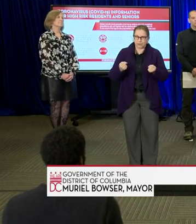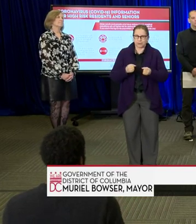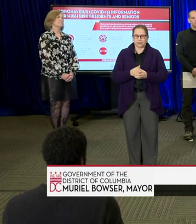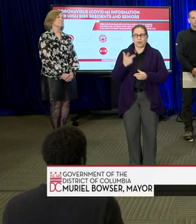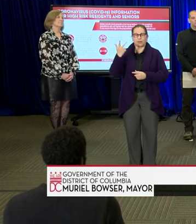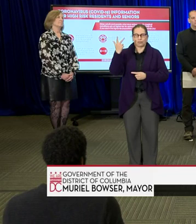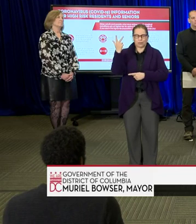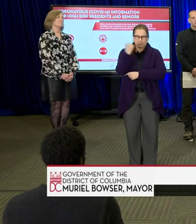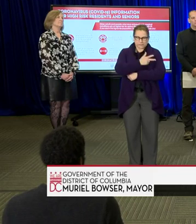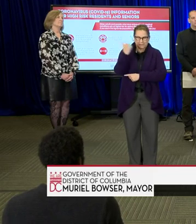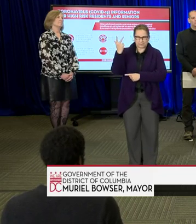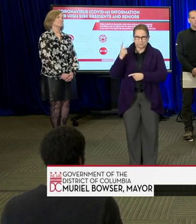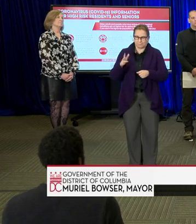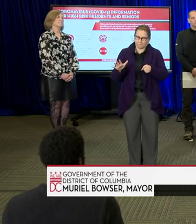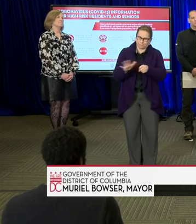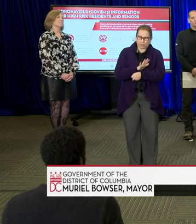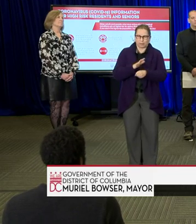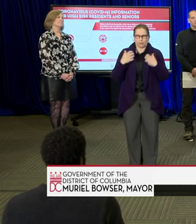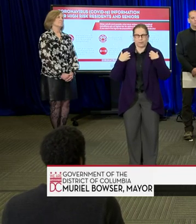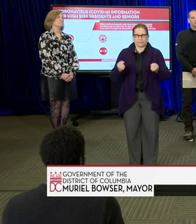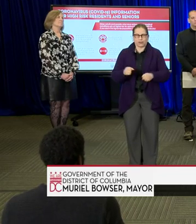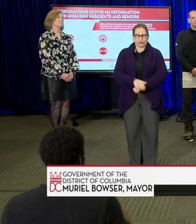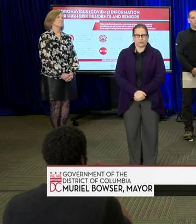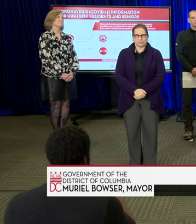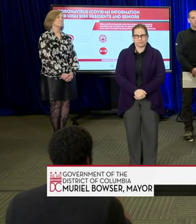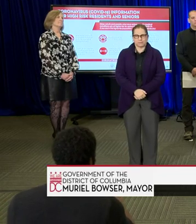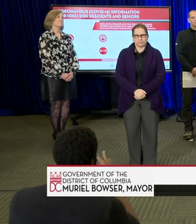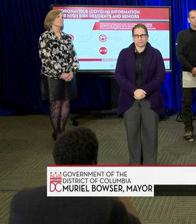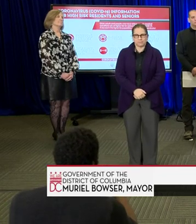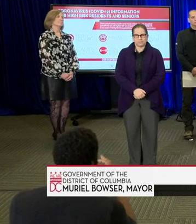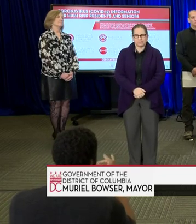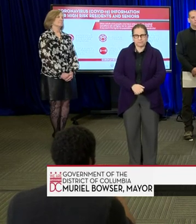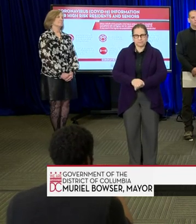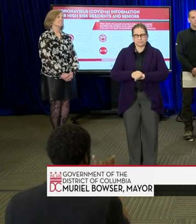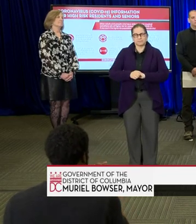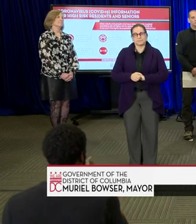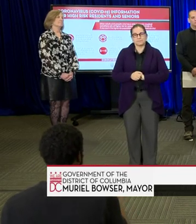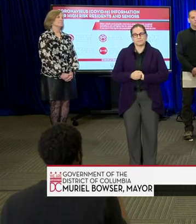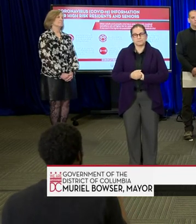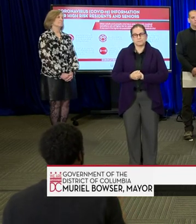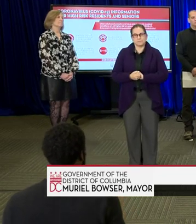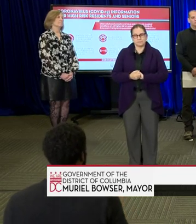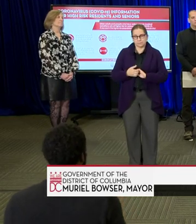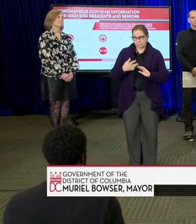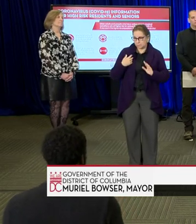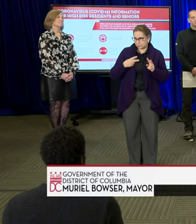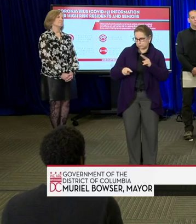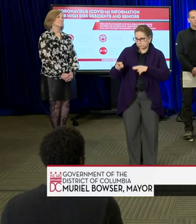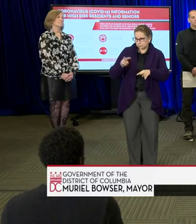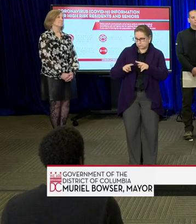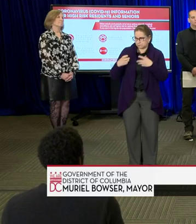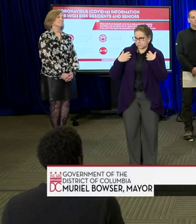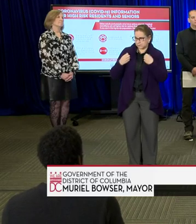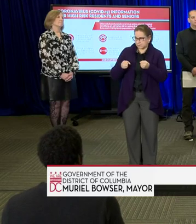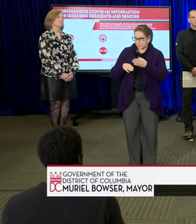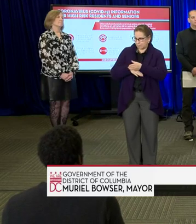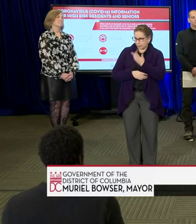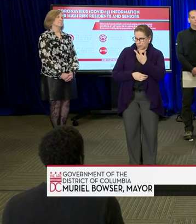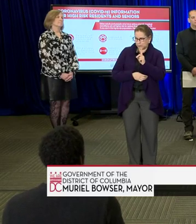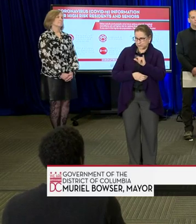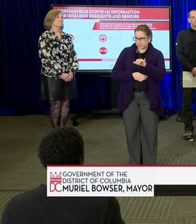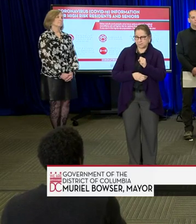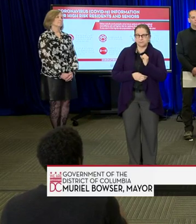initial onset of those symptoms. And that's how we determine if individuals recover. We also want people to be